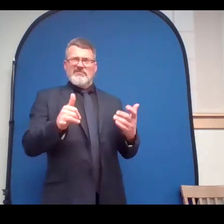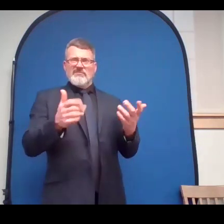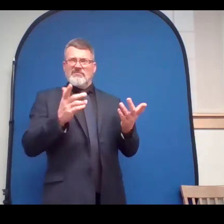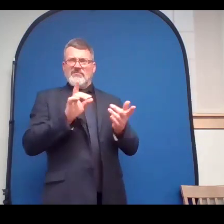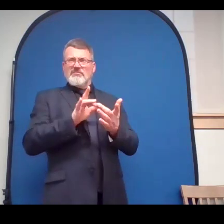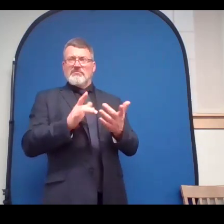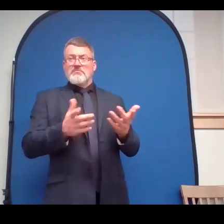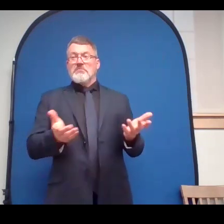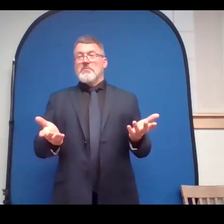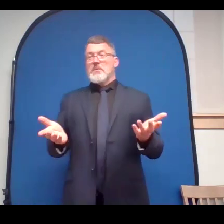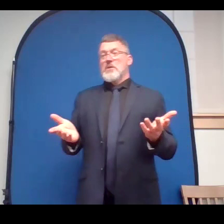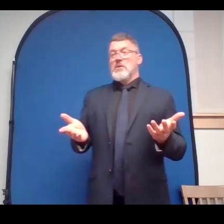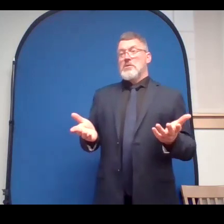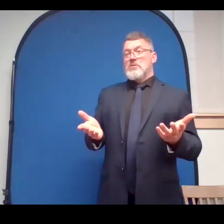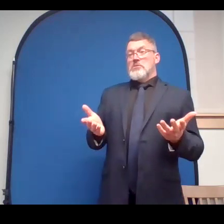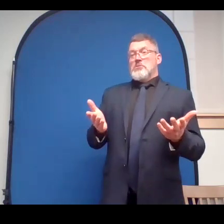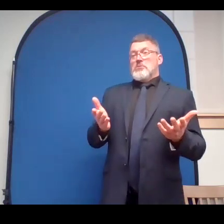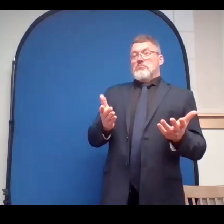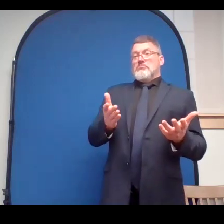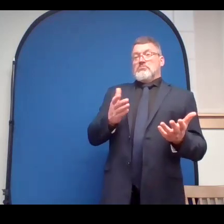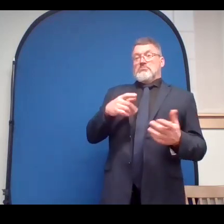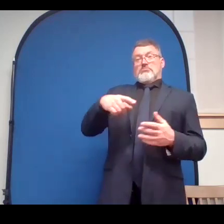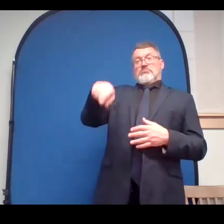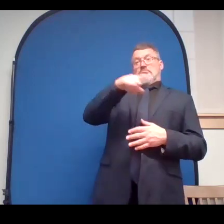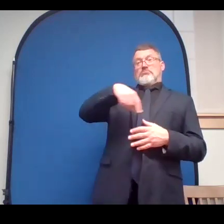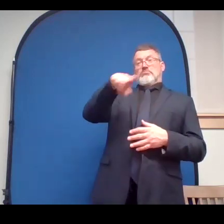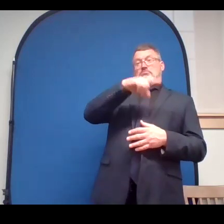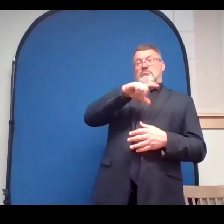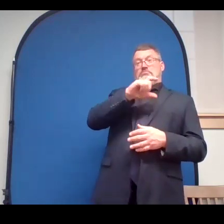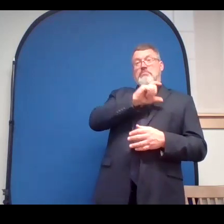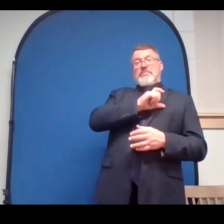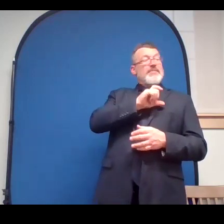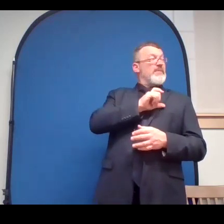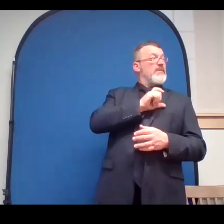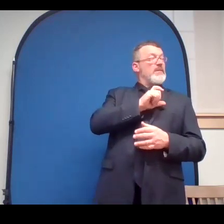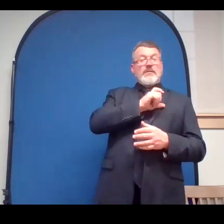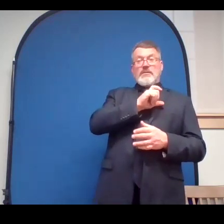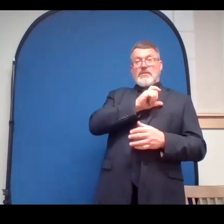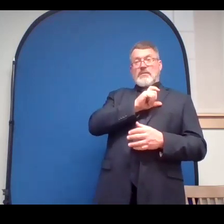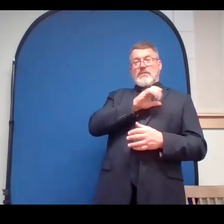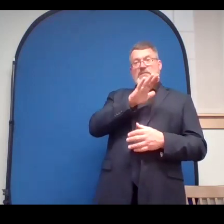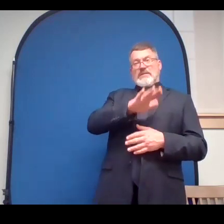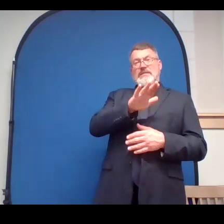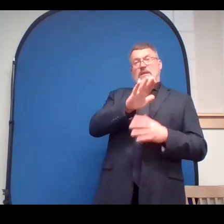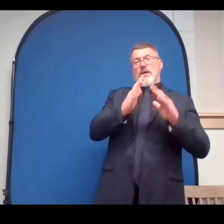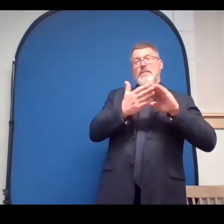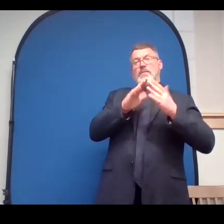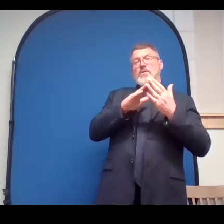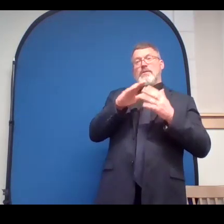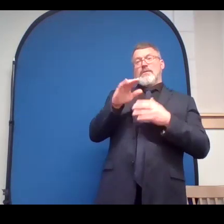Law enforcement community, if I make a complaint to you or do a request, if I tell you how to do your job, you're going to hang up